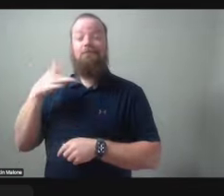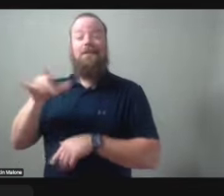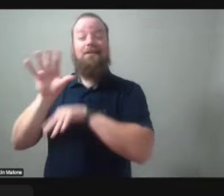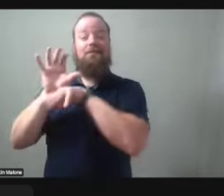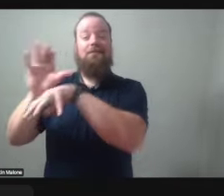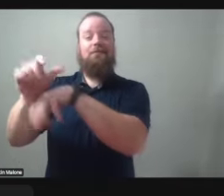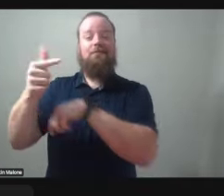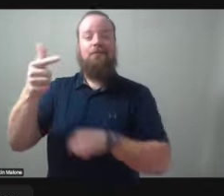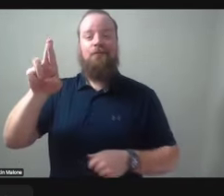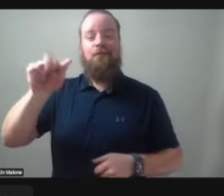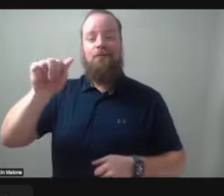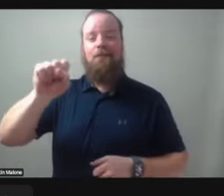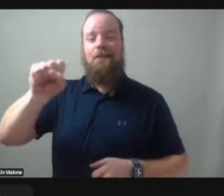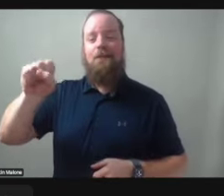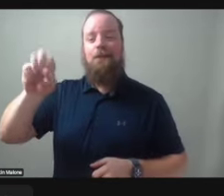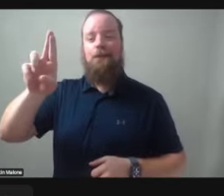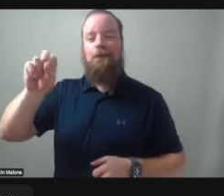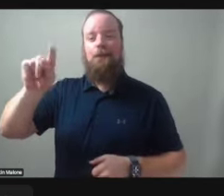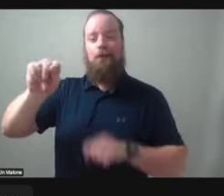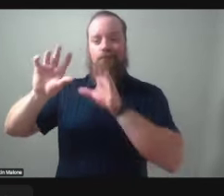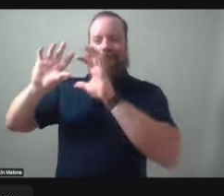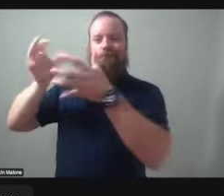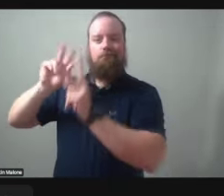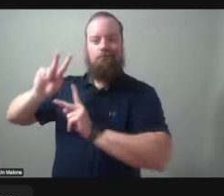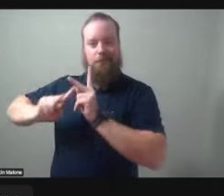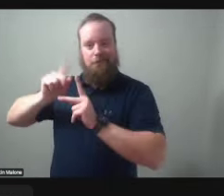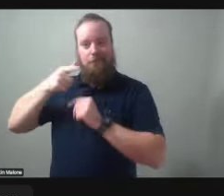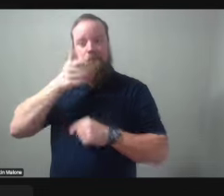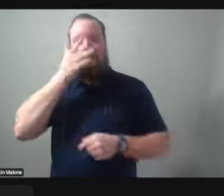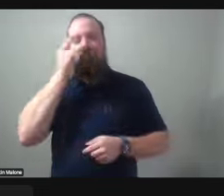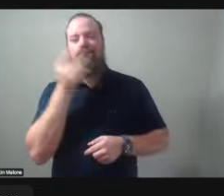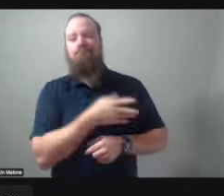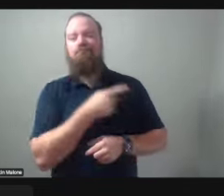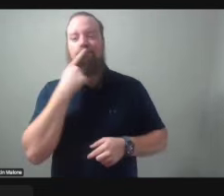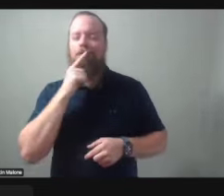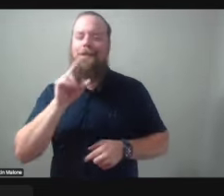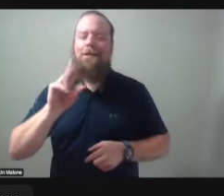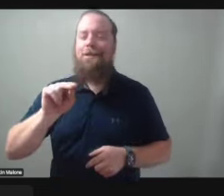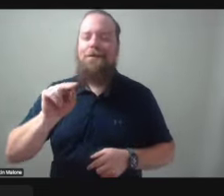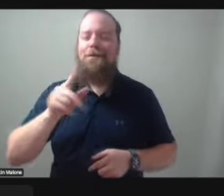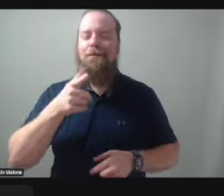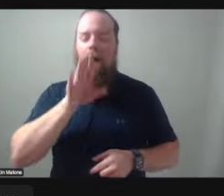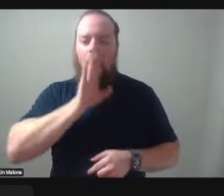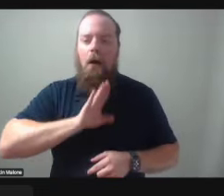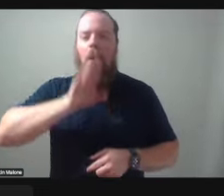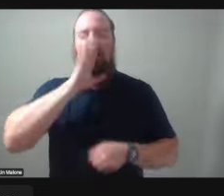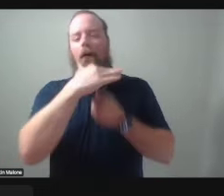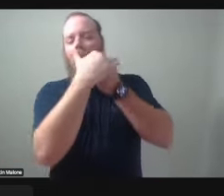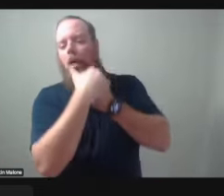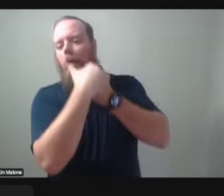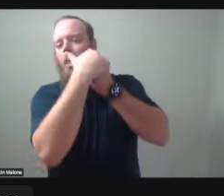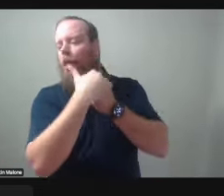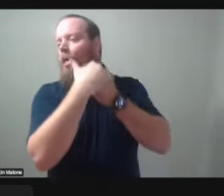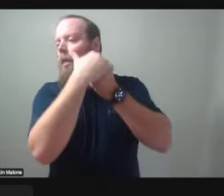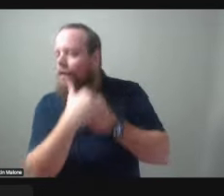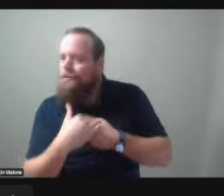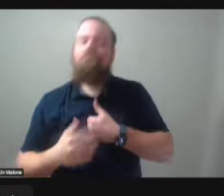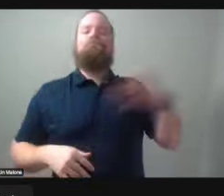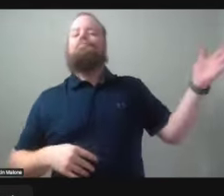minimal, kind of the reverse of that category we just talked about. And so that's people who prefer